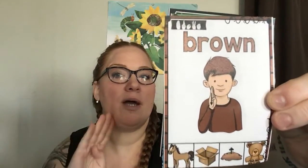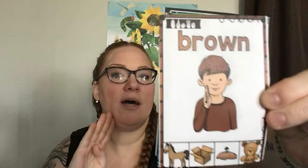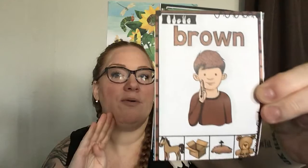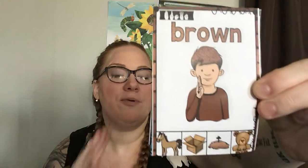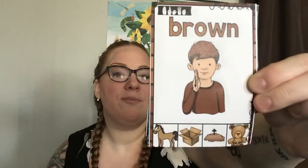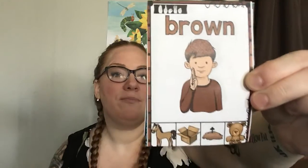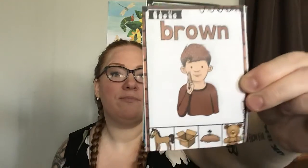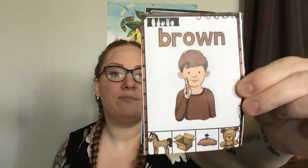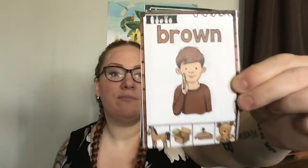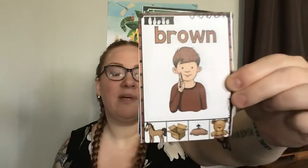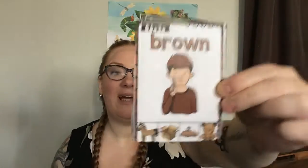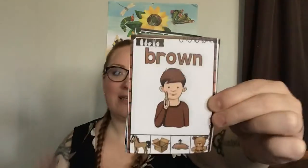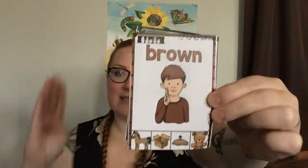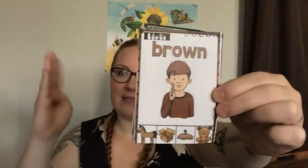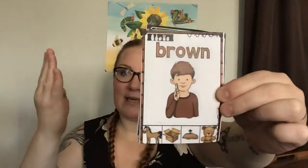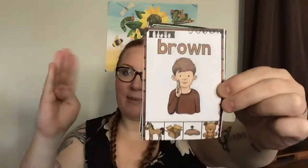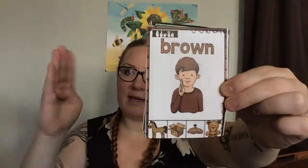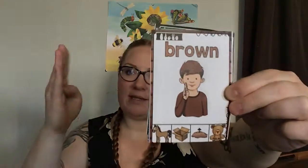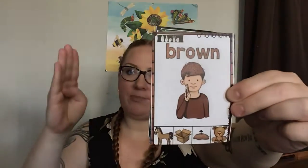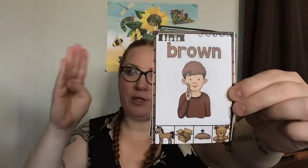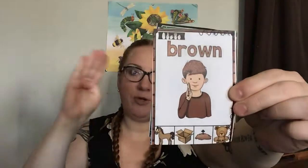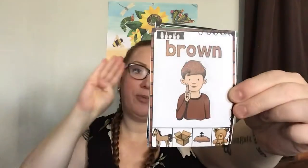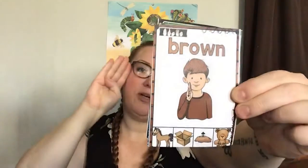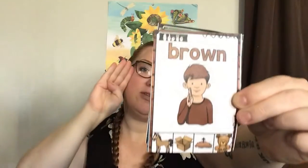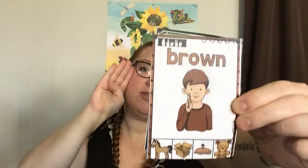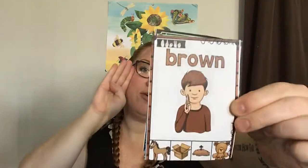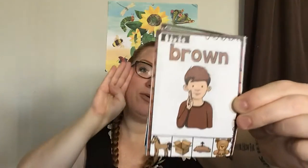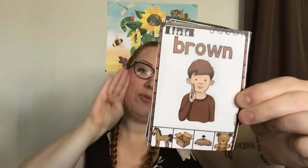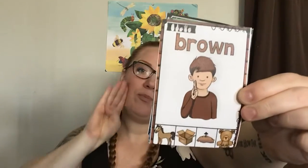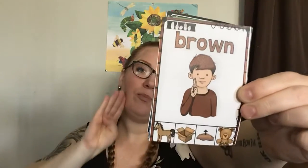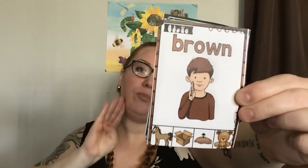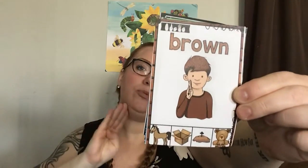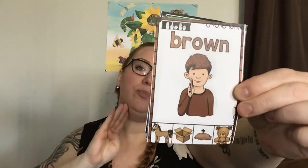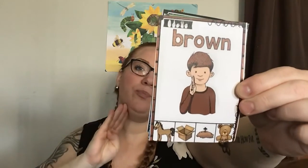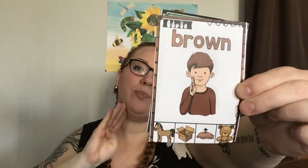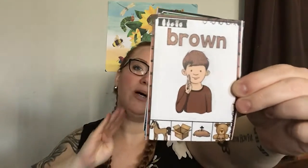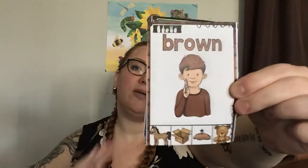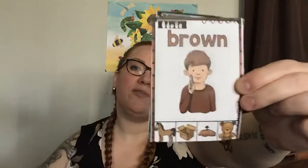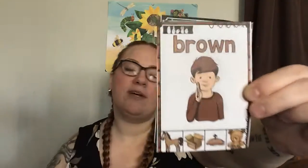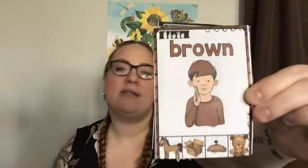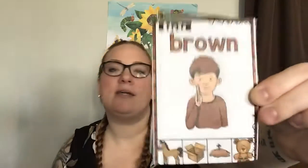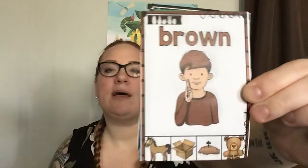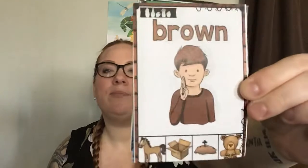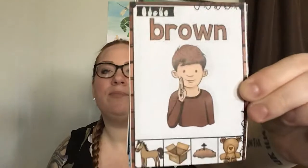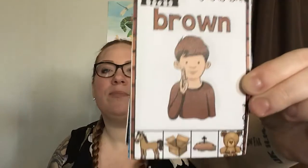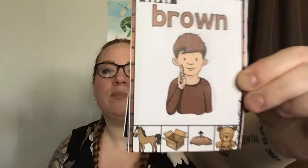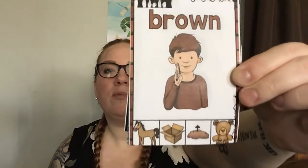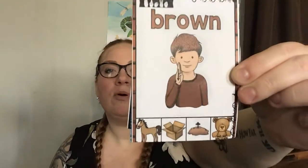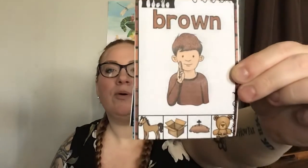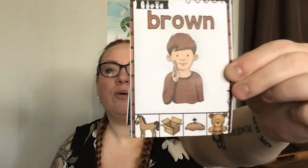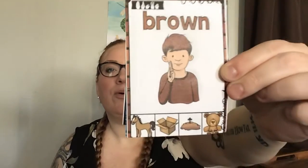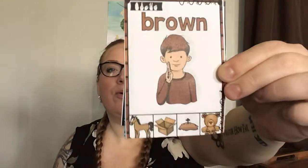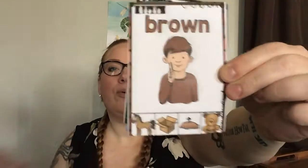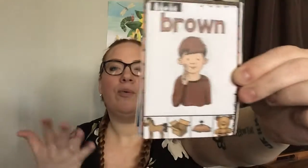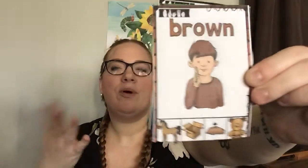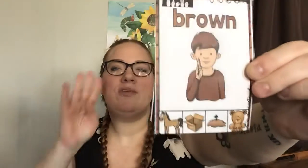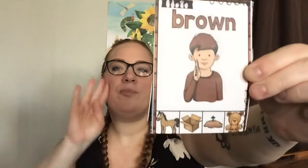brown. Same hand as blue, but you just go on your face like that. What's